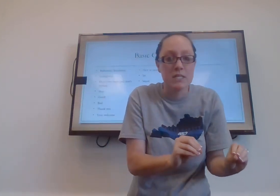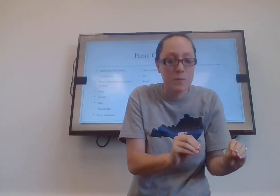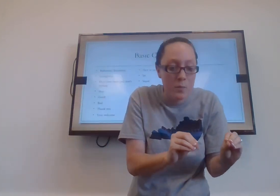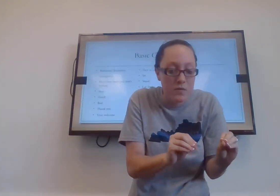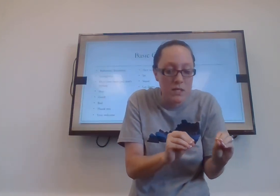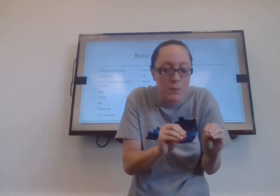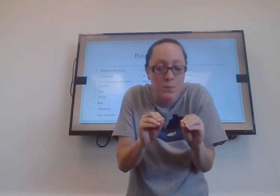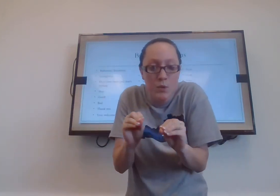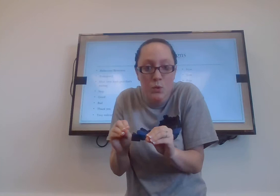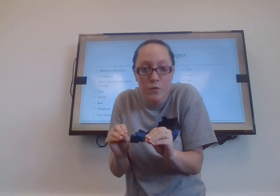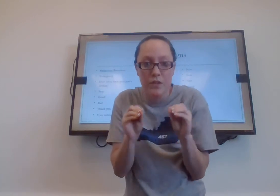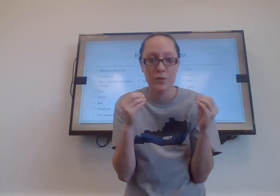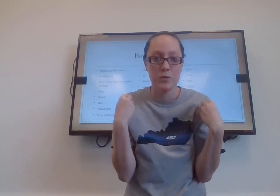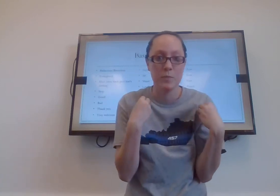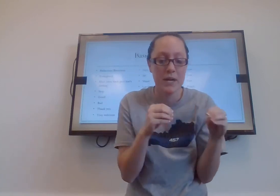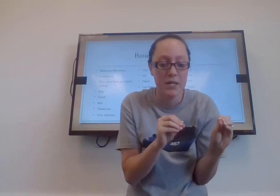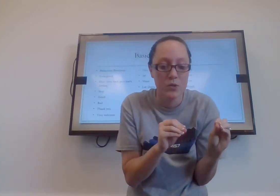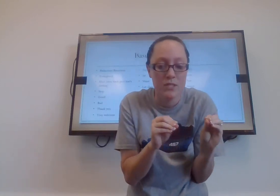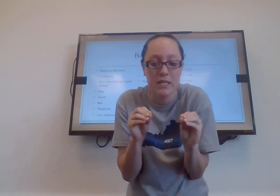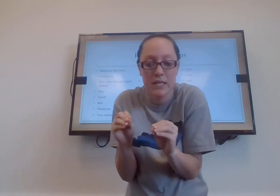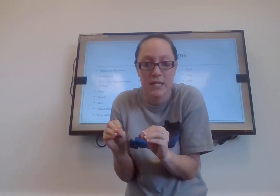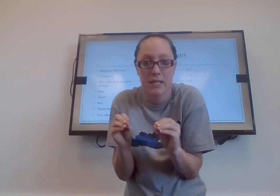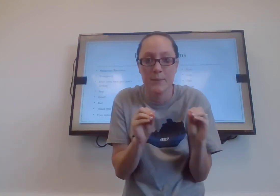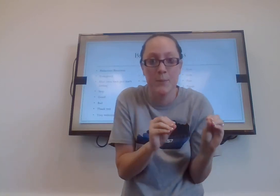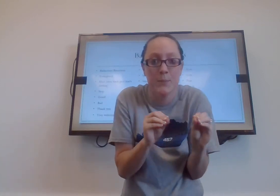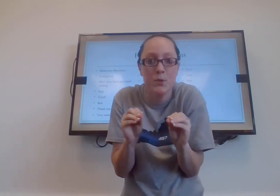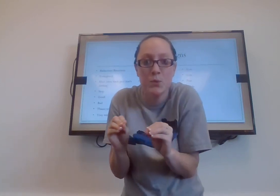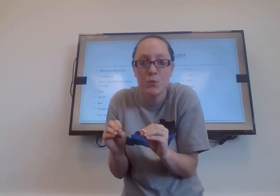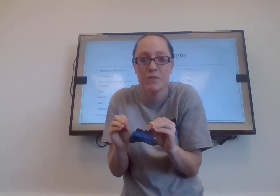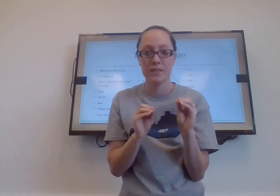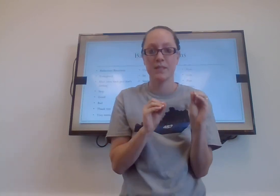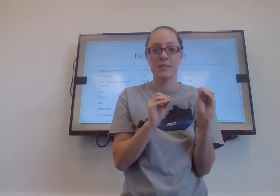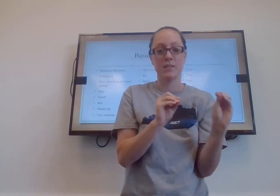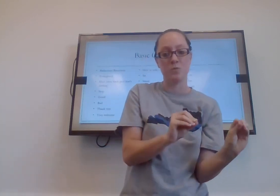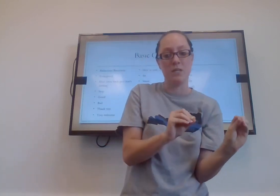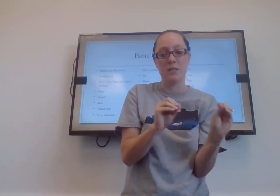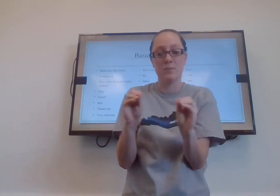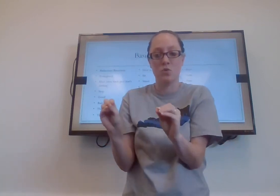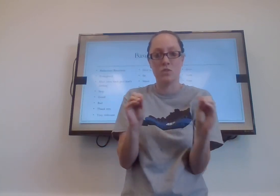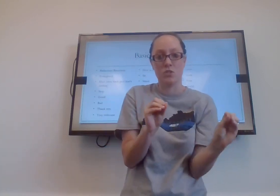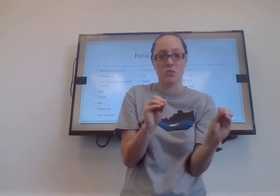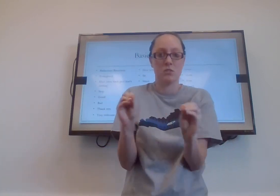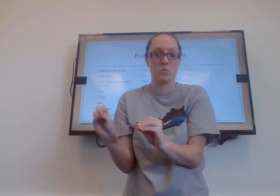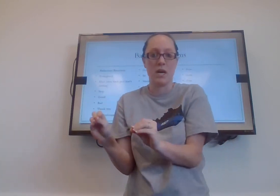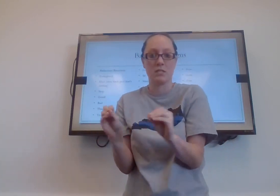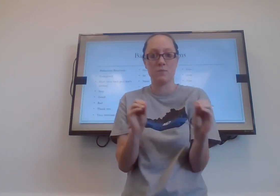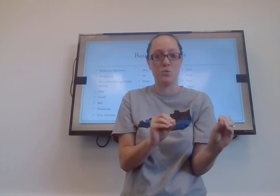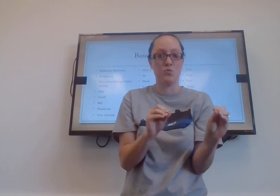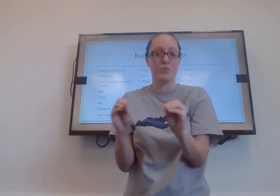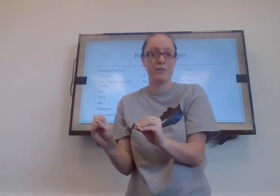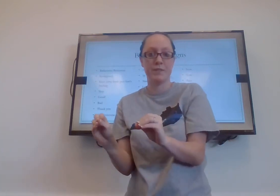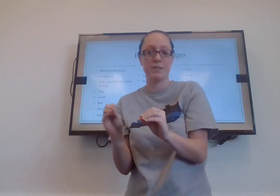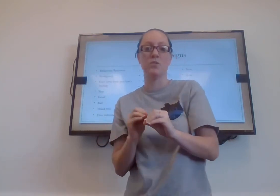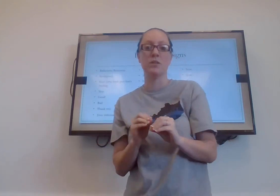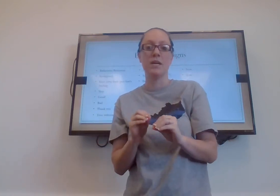a small move, move, you know, your body goes in. Move. It's medium move, it's just relax, move over.